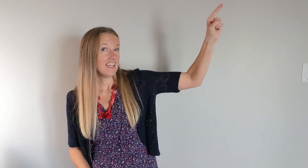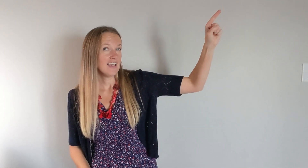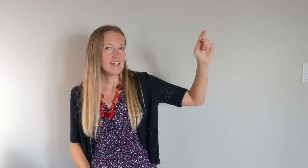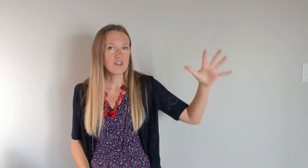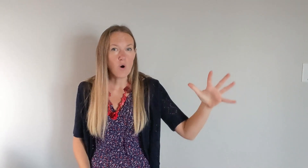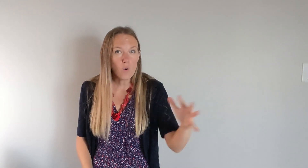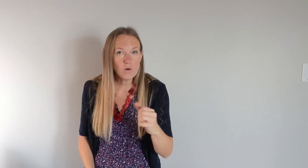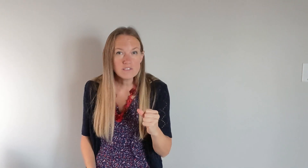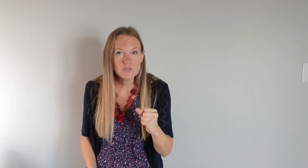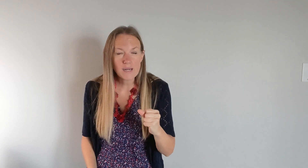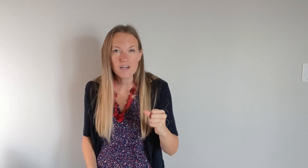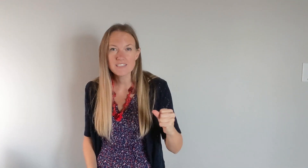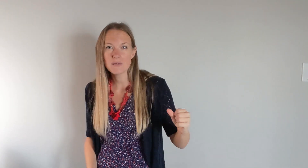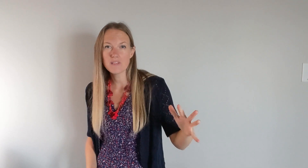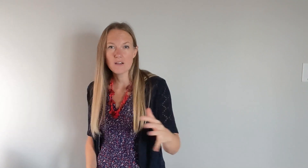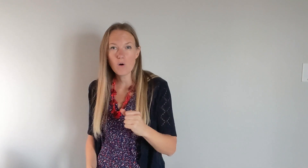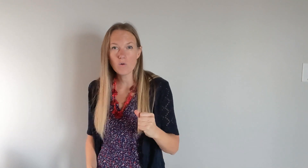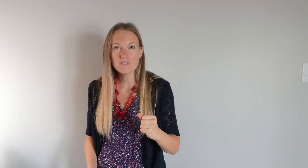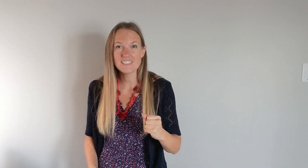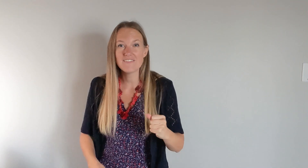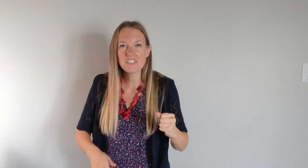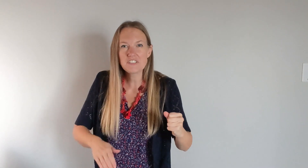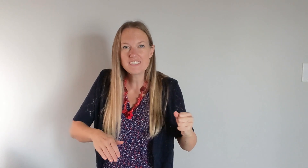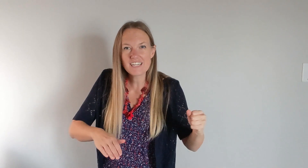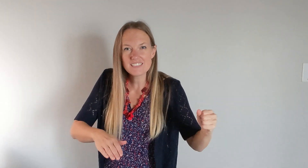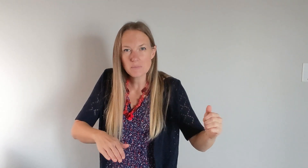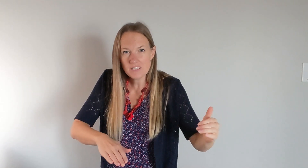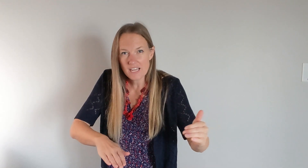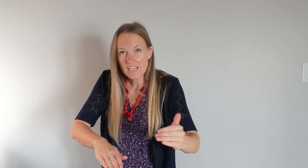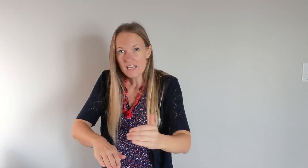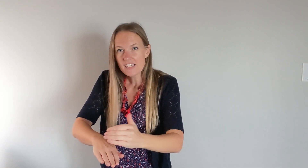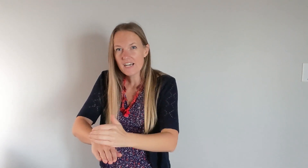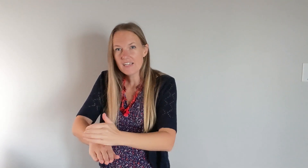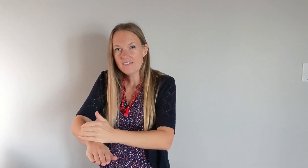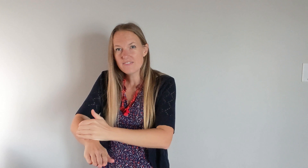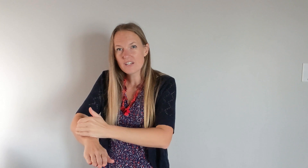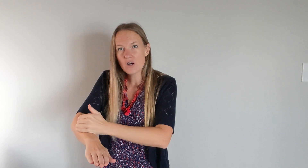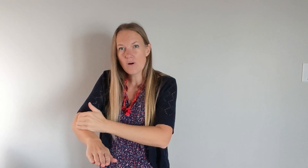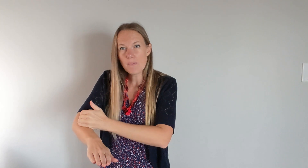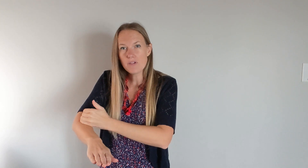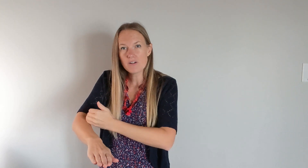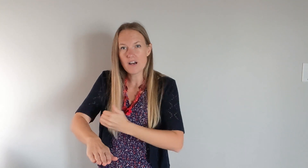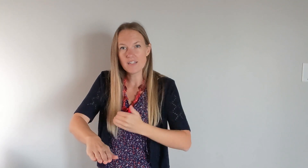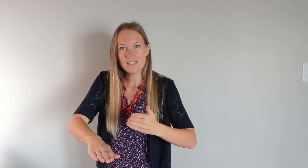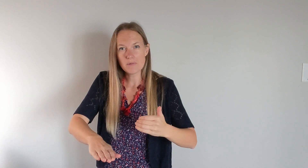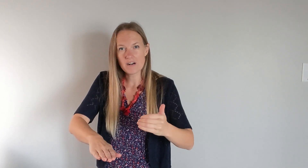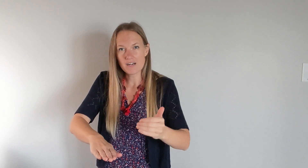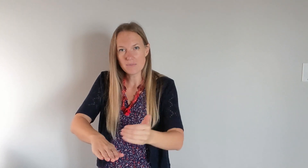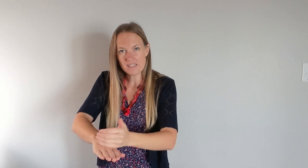he, and then holds, grab onto something, holds, and then victory is kind of similar to that. You kind of go up your non-dominant arm like you're